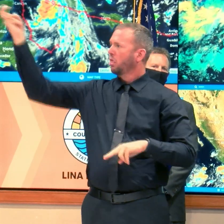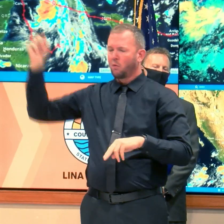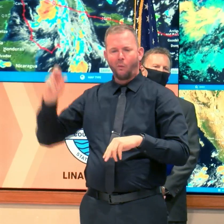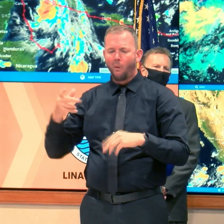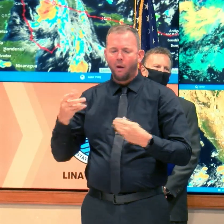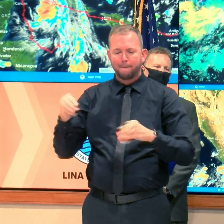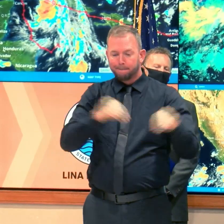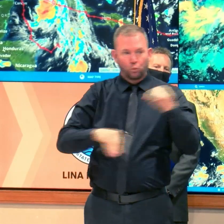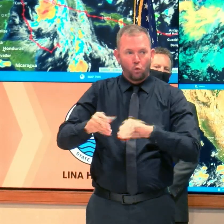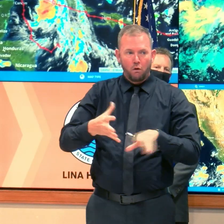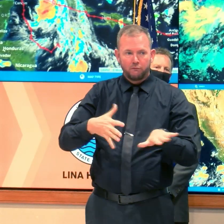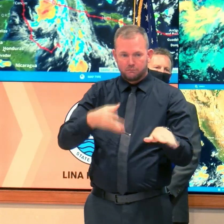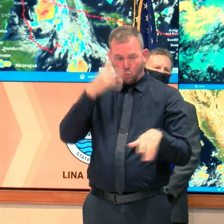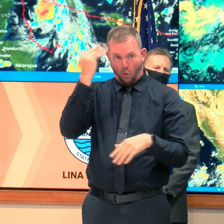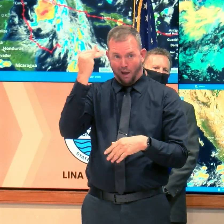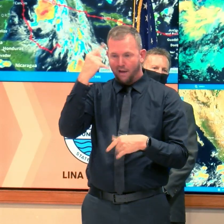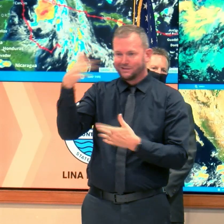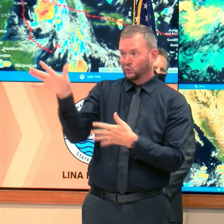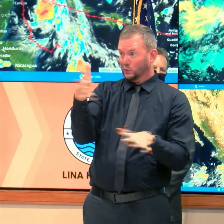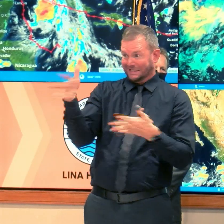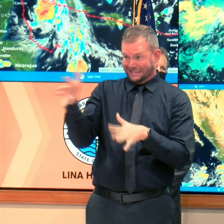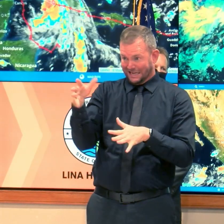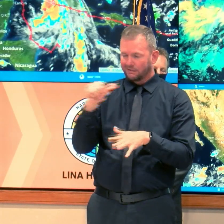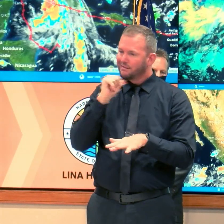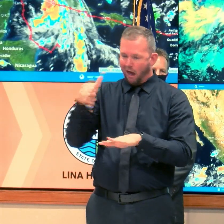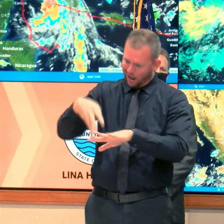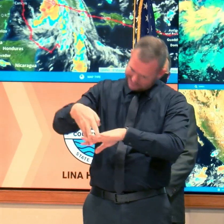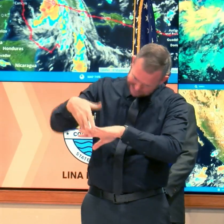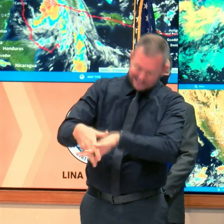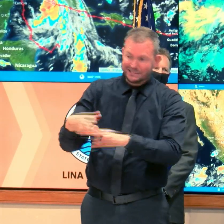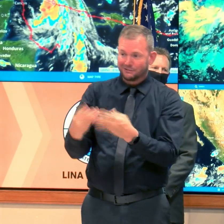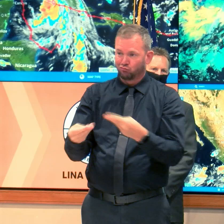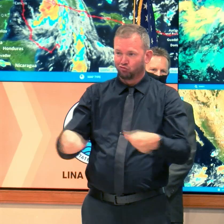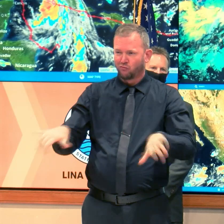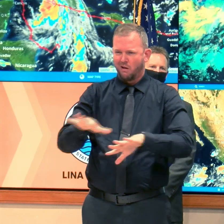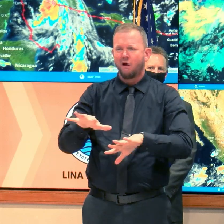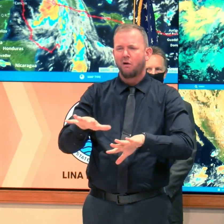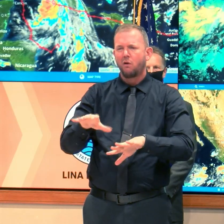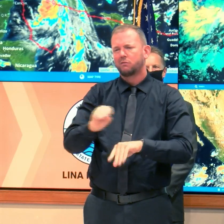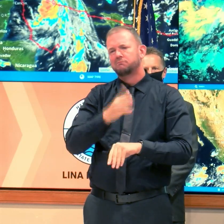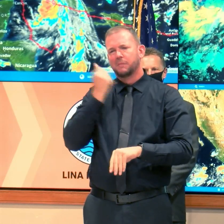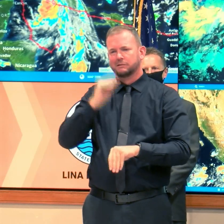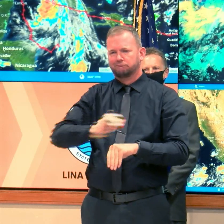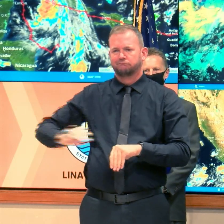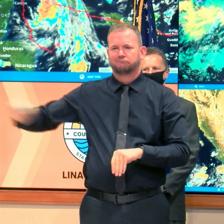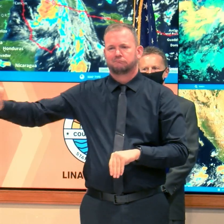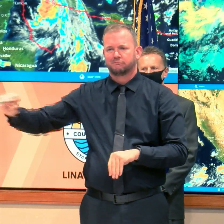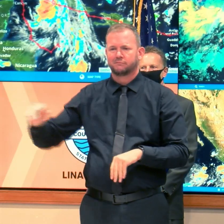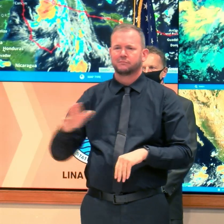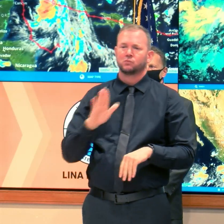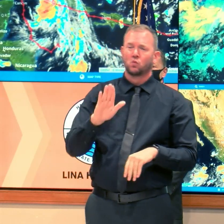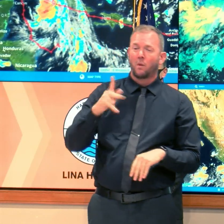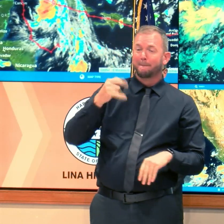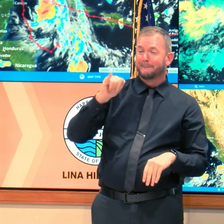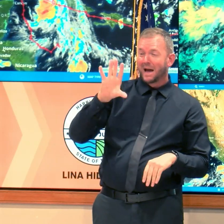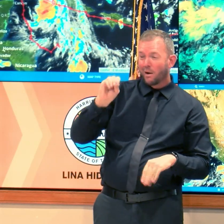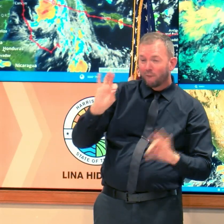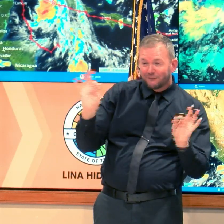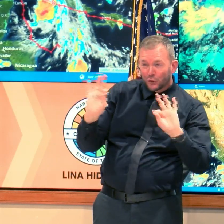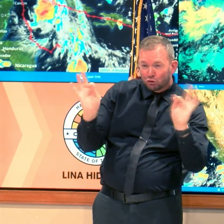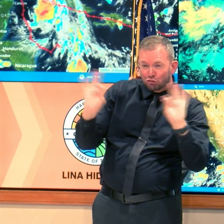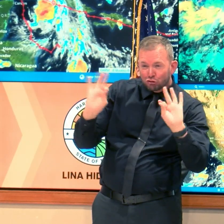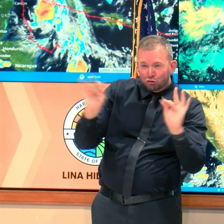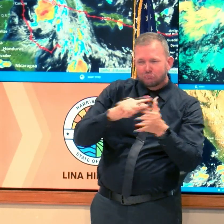You want to tie down certain things, patio furniture, for example, that can start flying, all of those type of things. So look around your